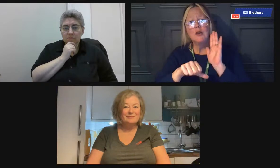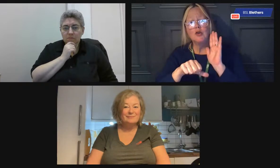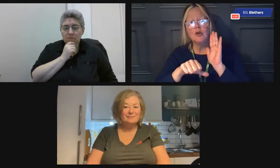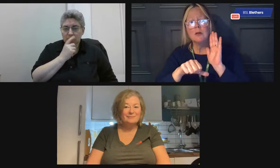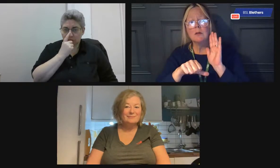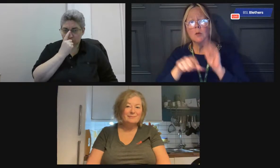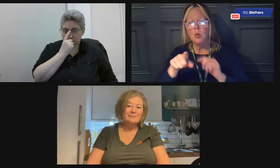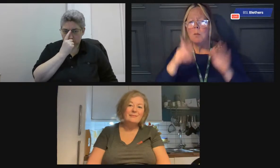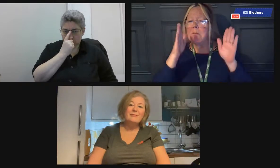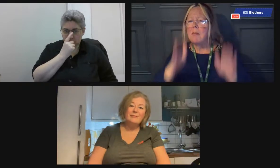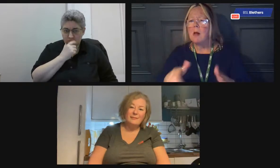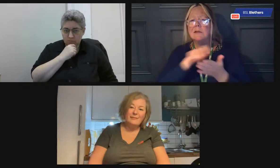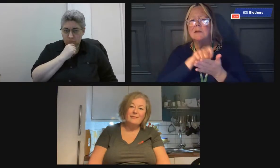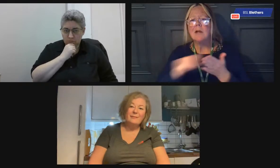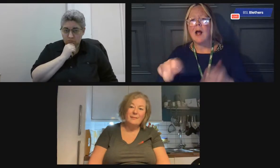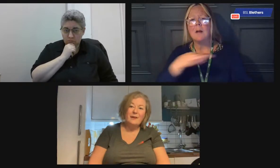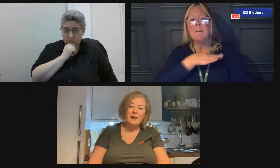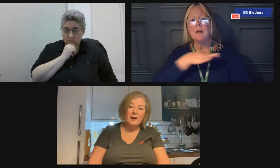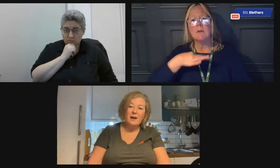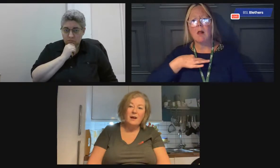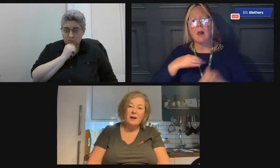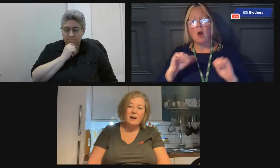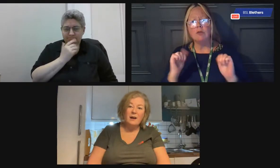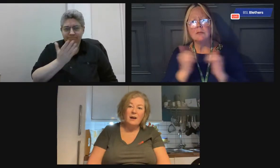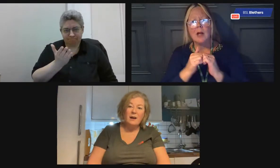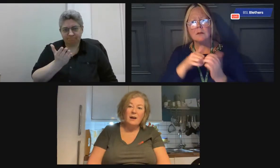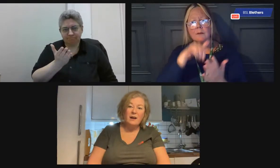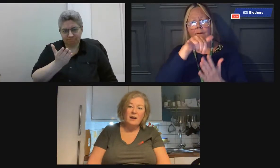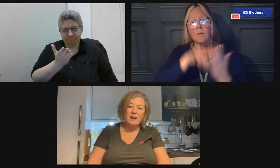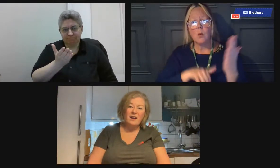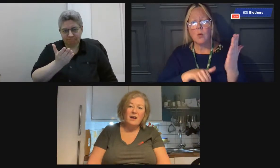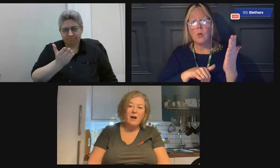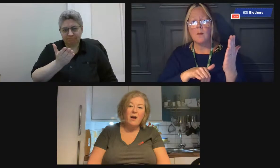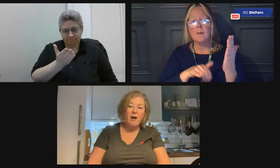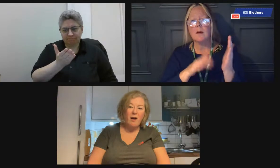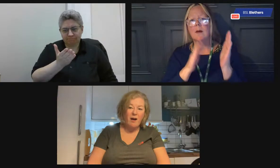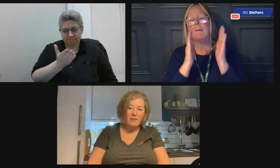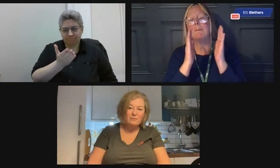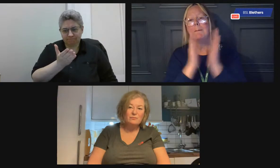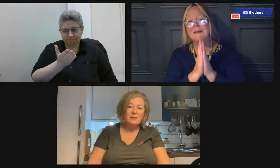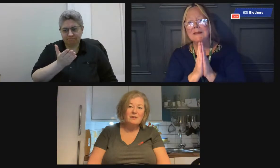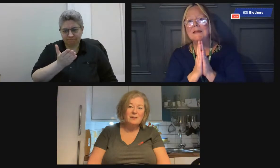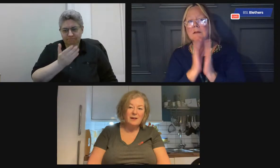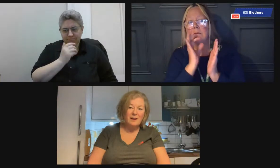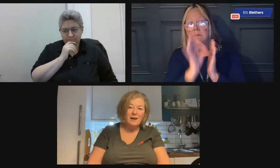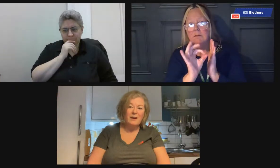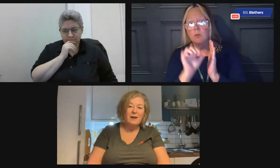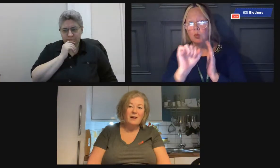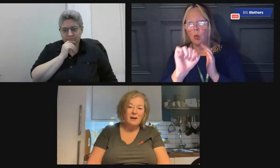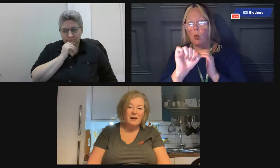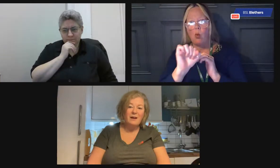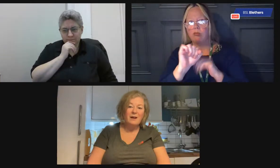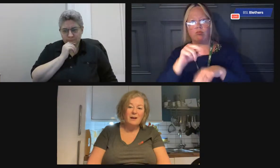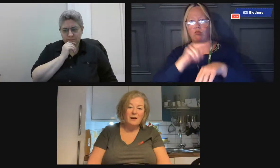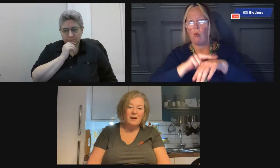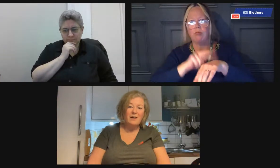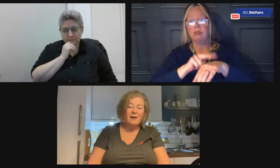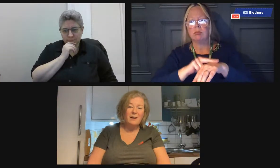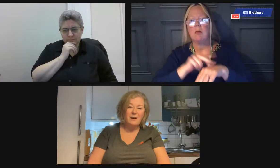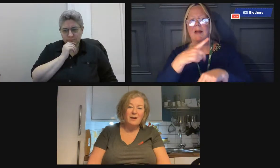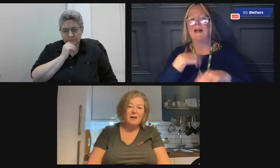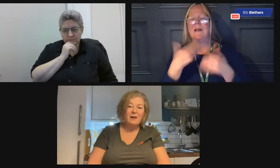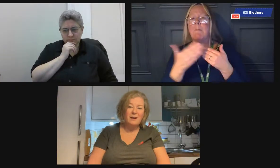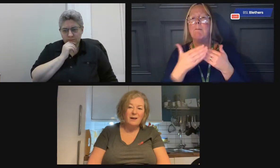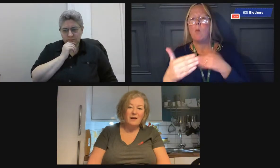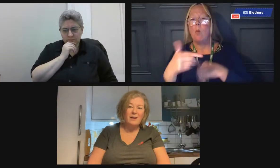cancer, I think, or even if it is cancer, if you're having any kind of operation, you have to sign a medical